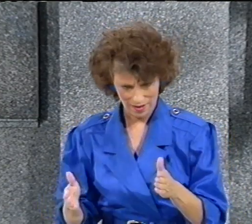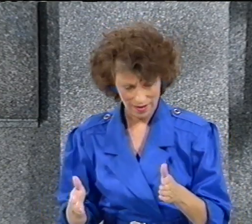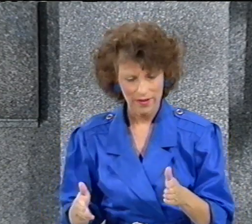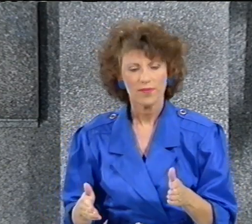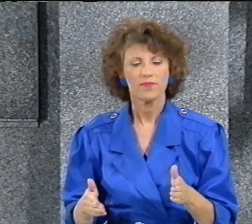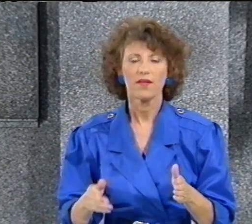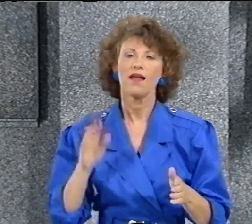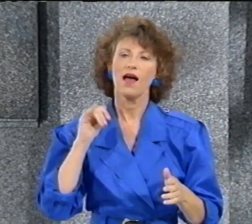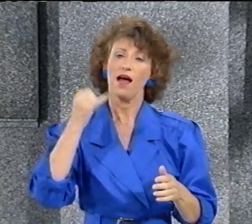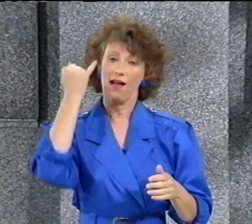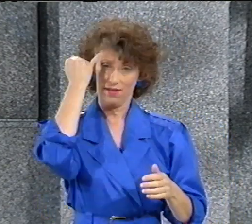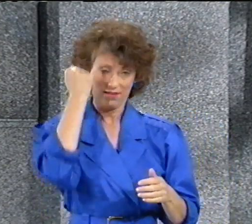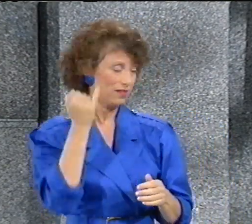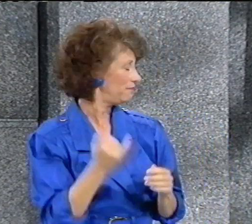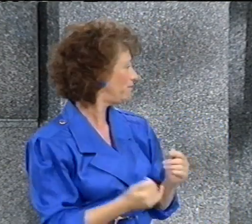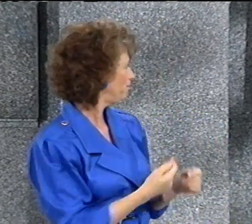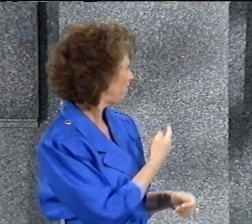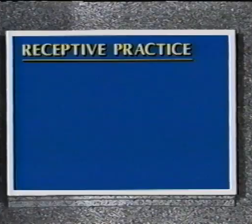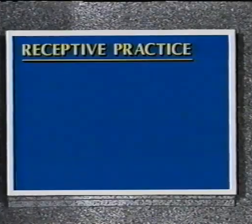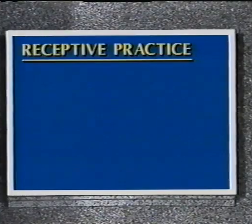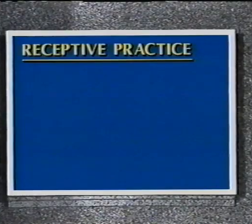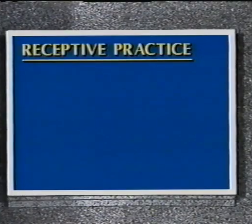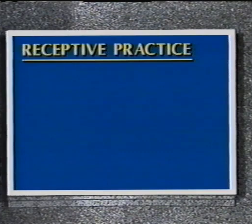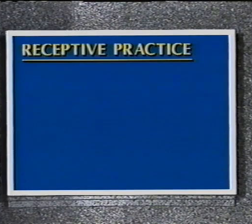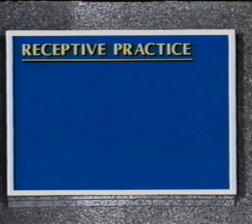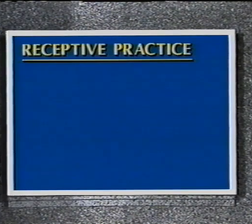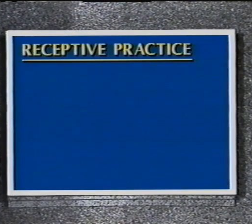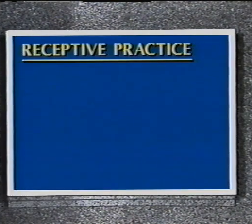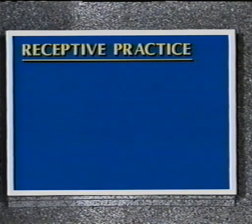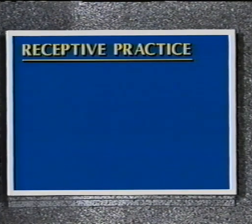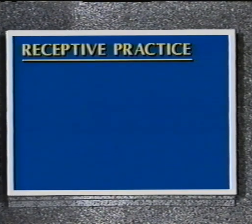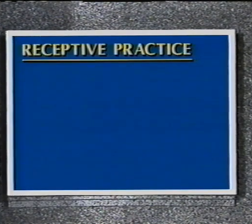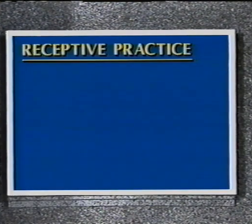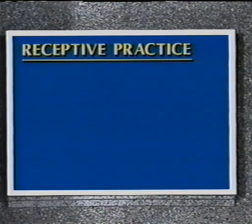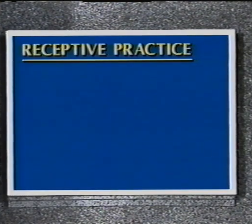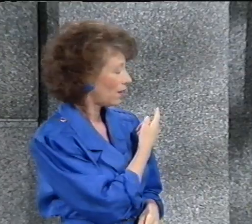There are different ways to practice receptive skills.